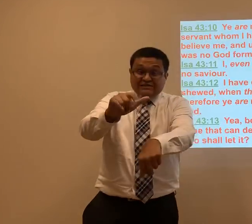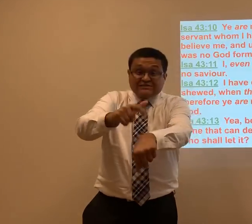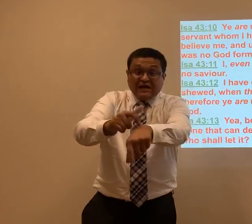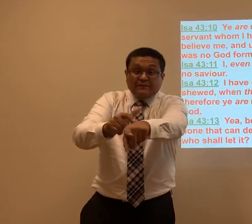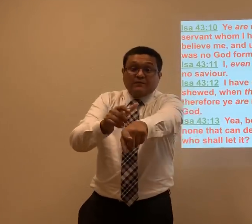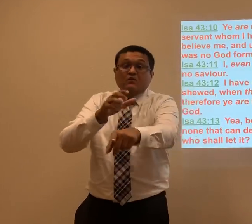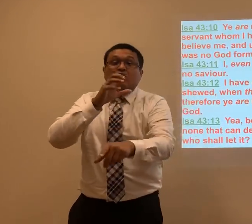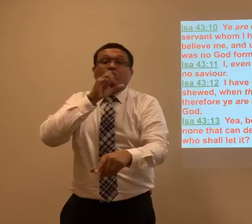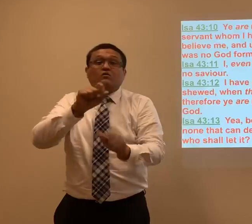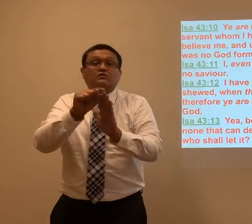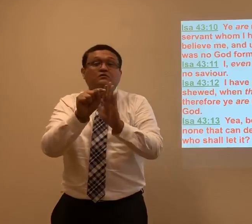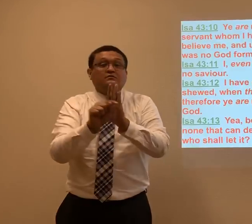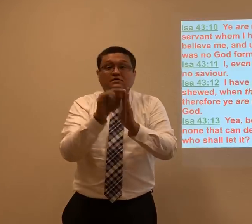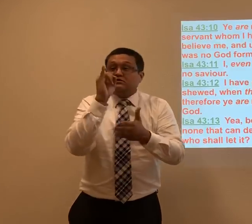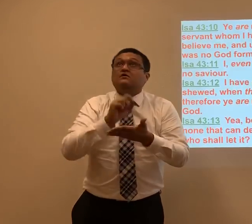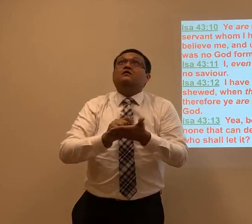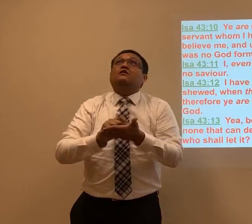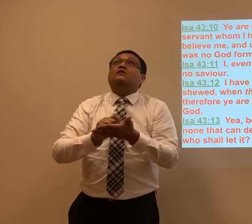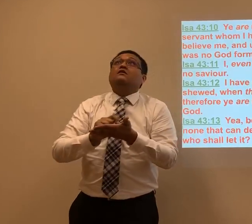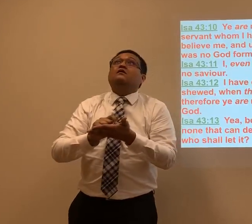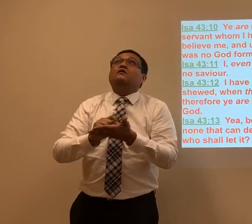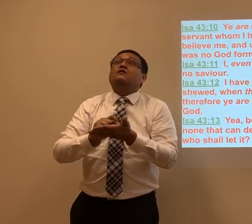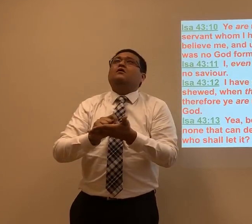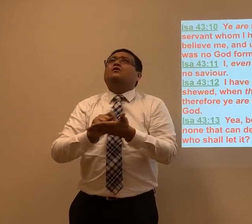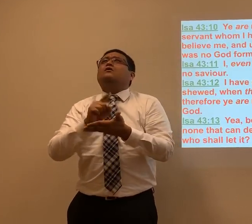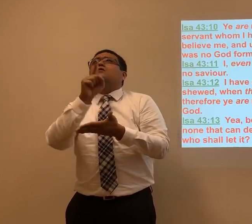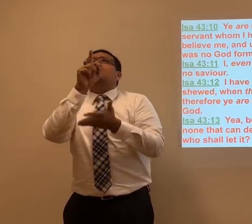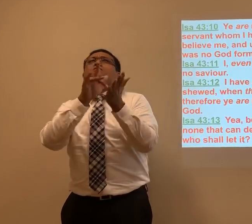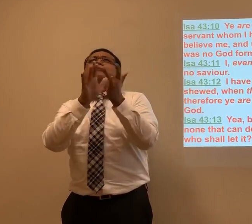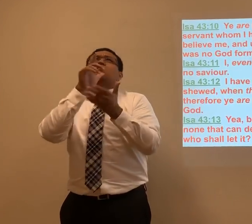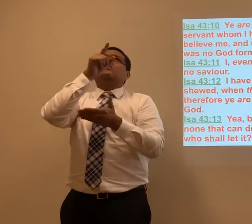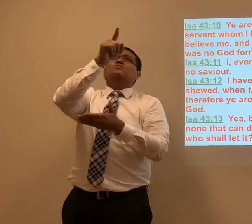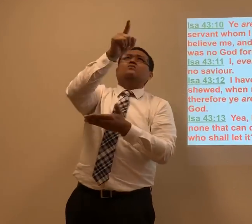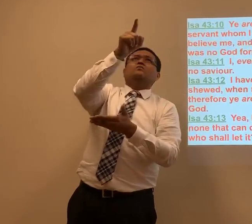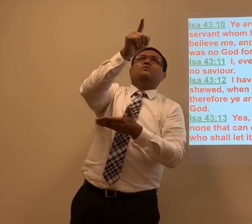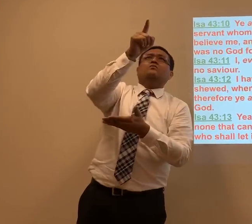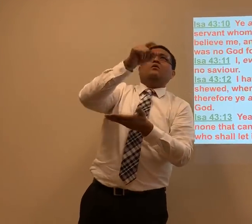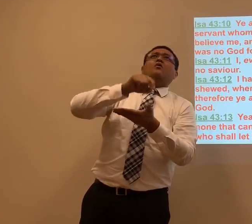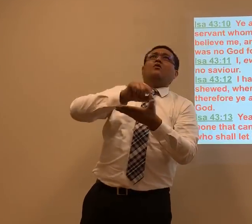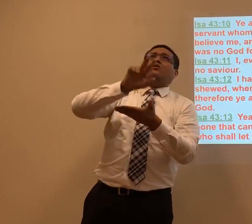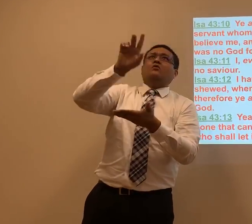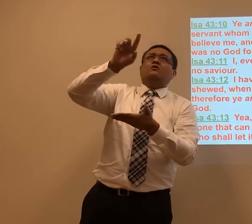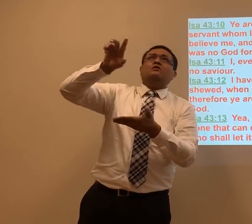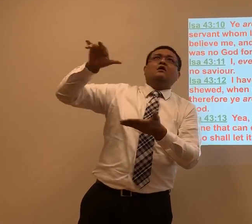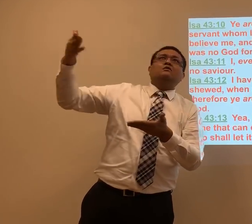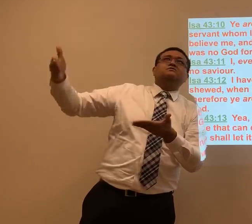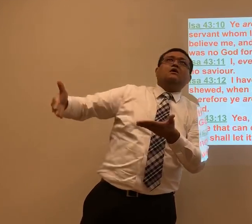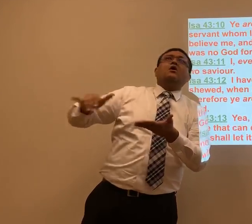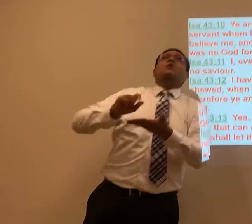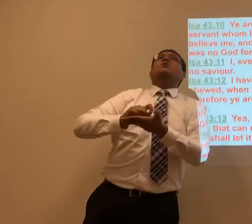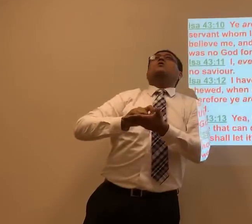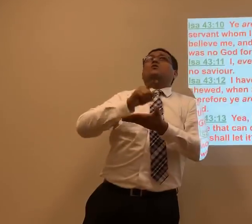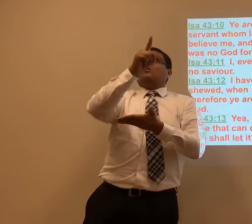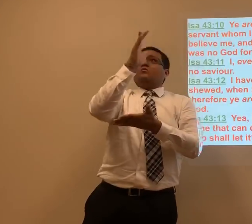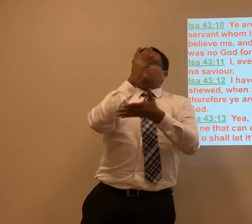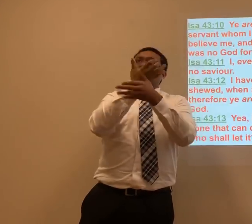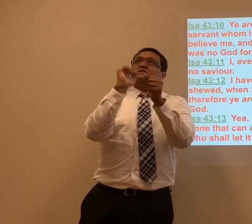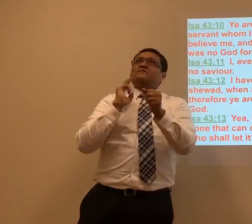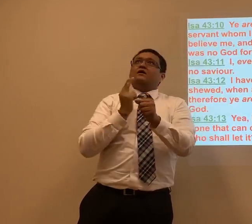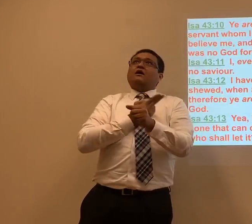if the Son is on the one side of you, then you have to think about, okay, you say there's